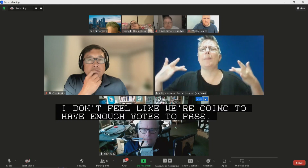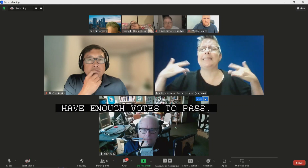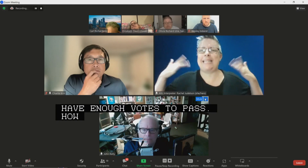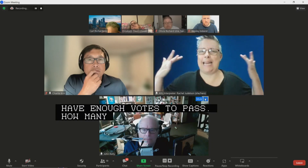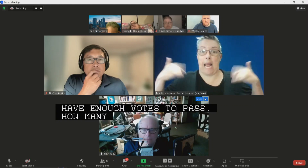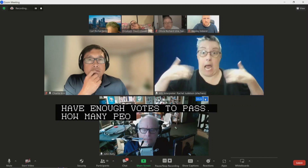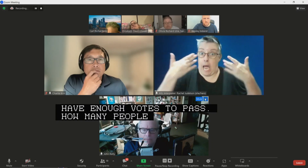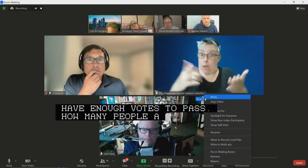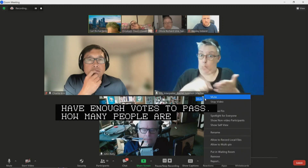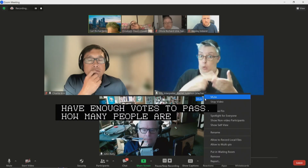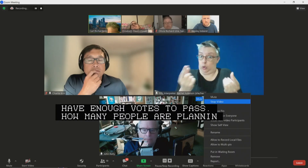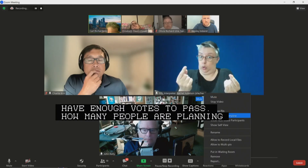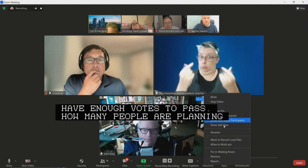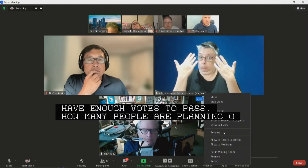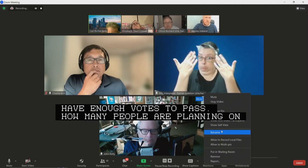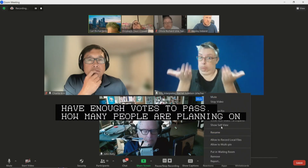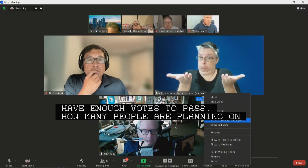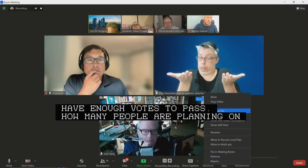to do because,